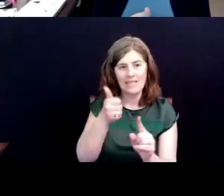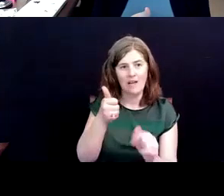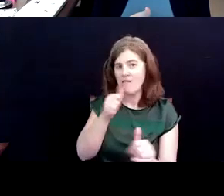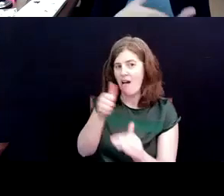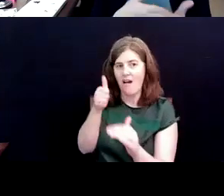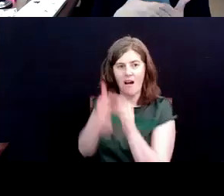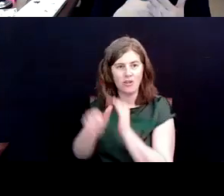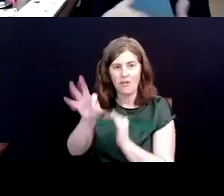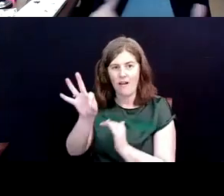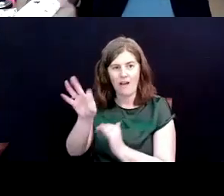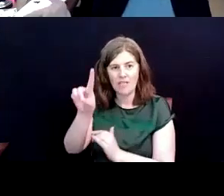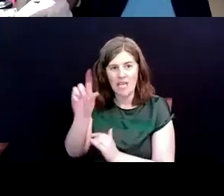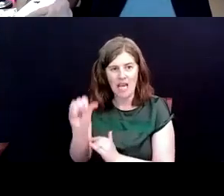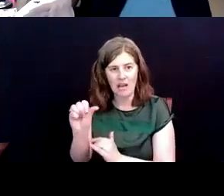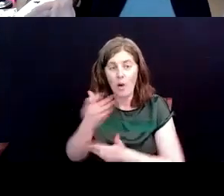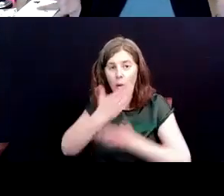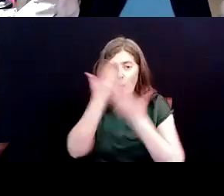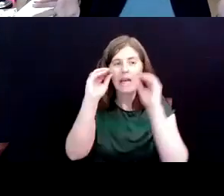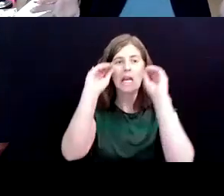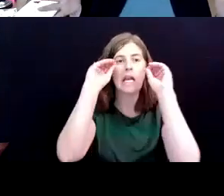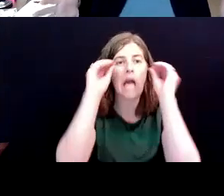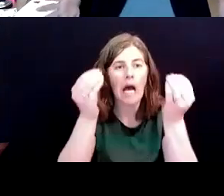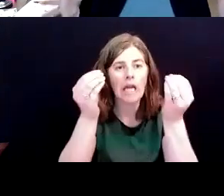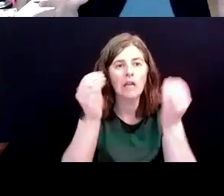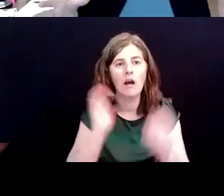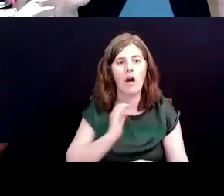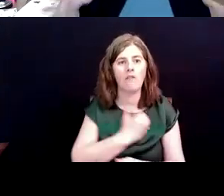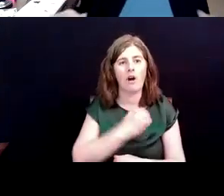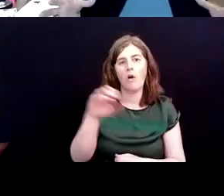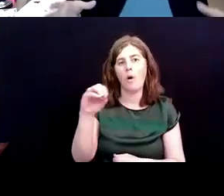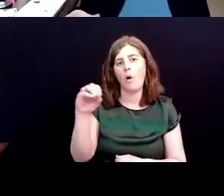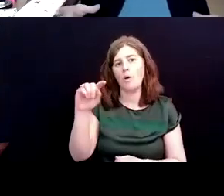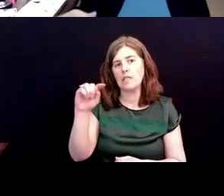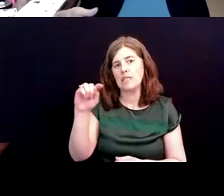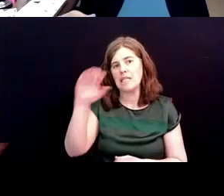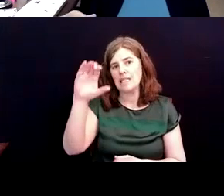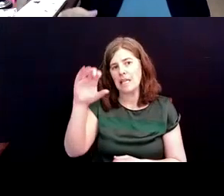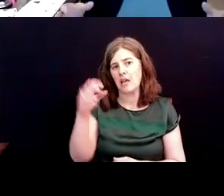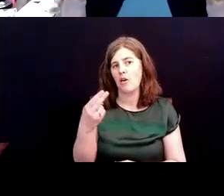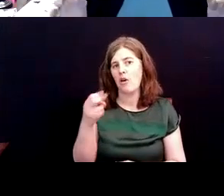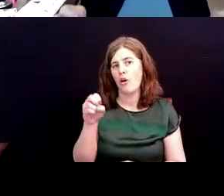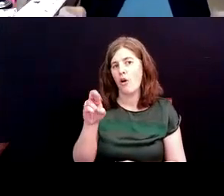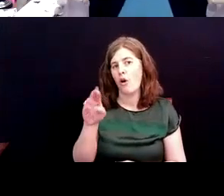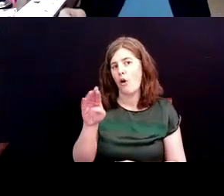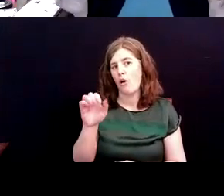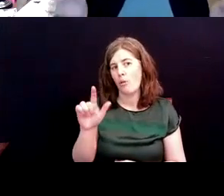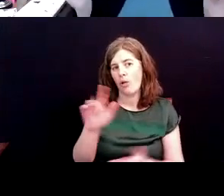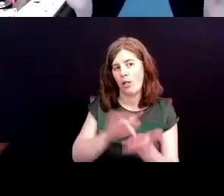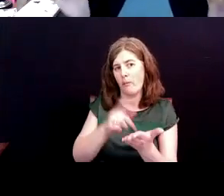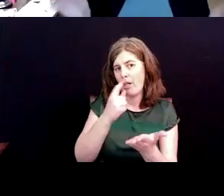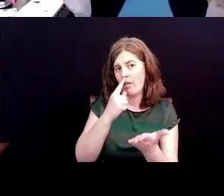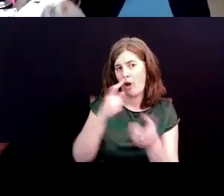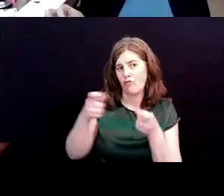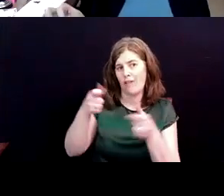by the FDA. None of our over-the-counter herbal supplements are regulated by the FDA. So that's important to know.